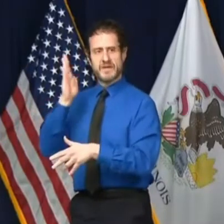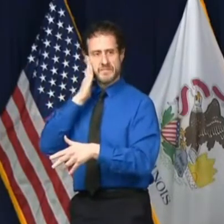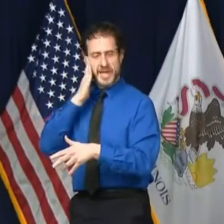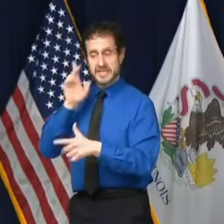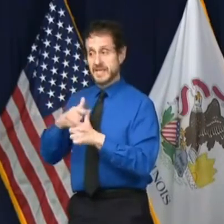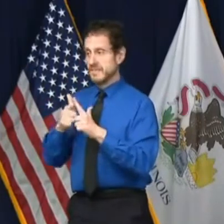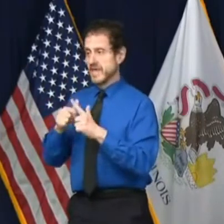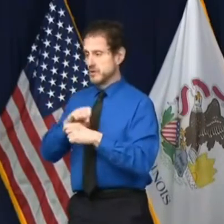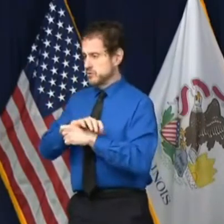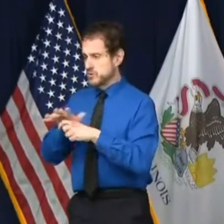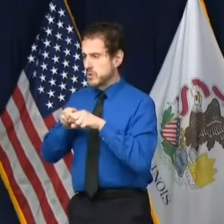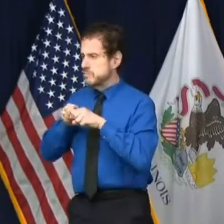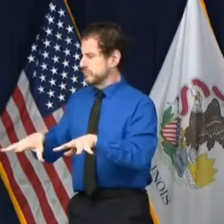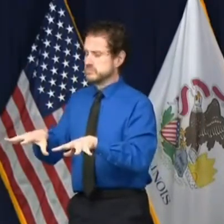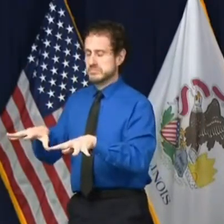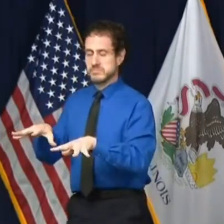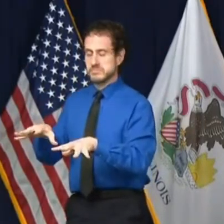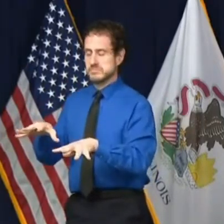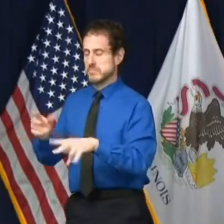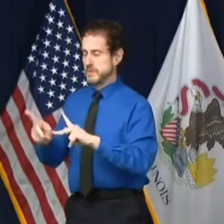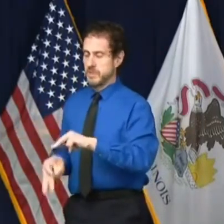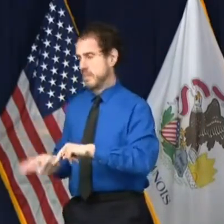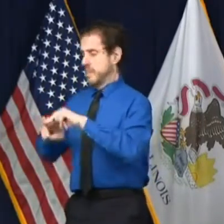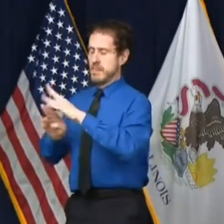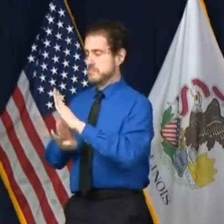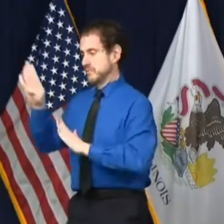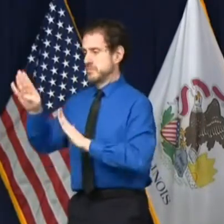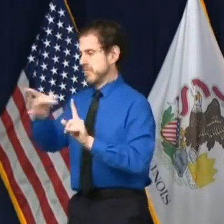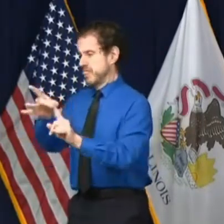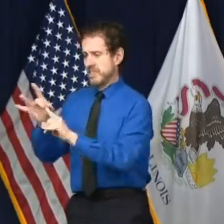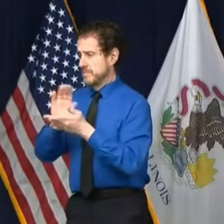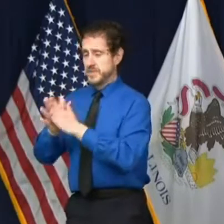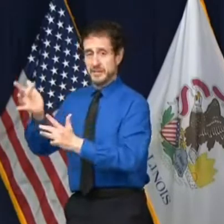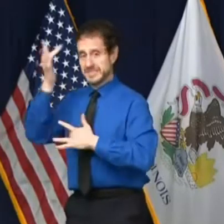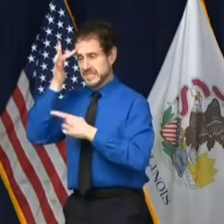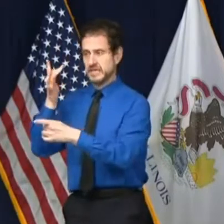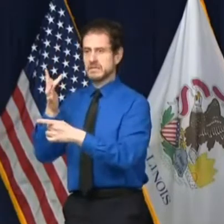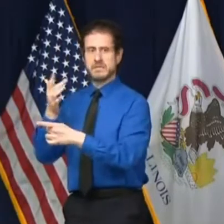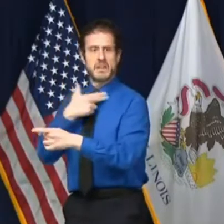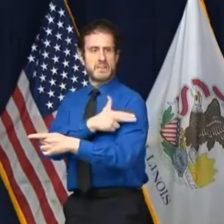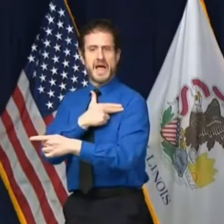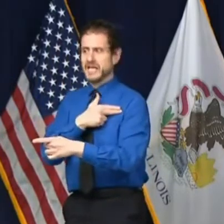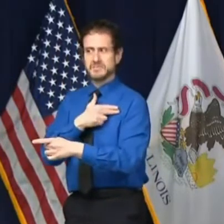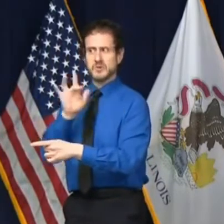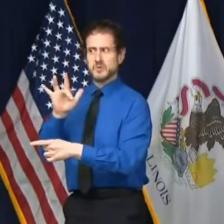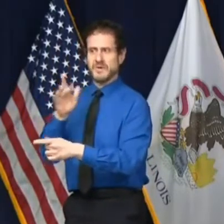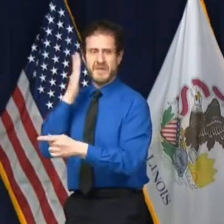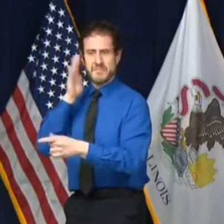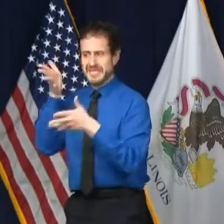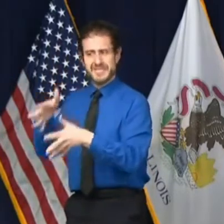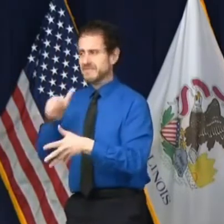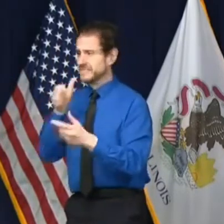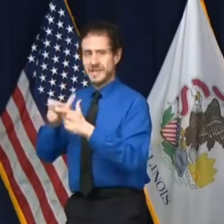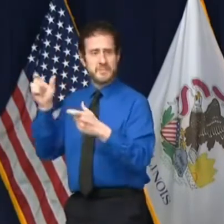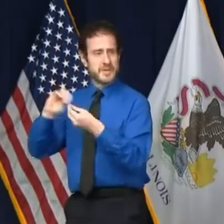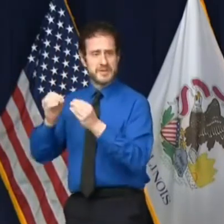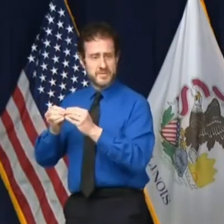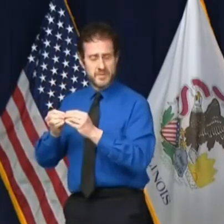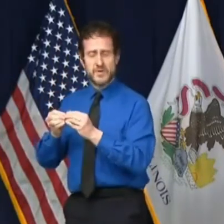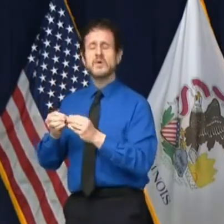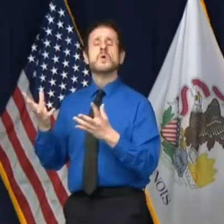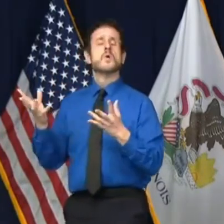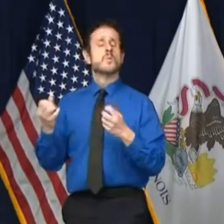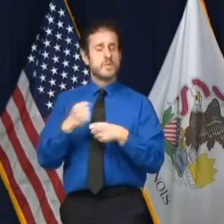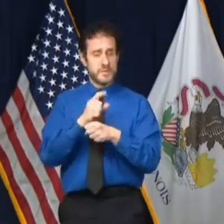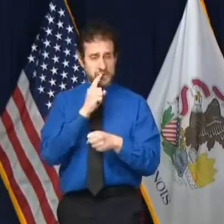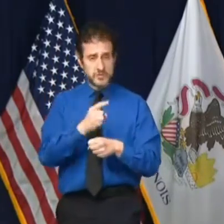available or 25 ICU beds available, if there's a significant spike in that area, 25 is not a big number. And so what we want to make sure